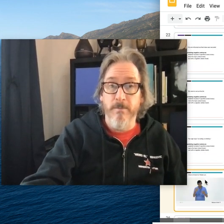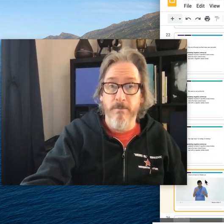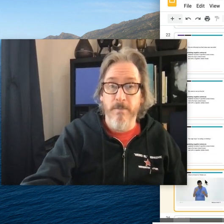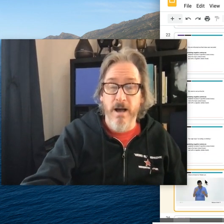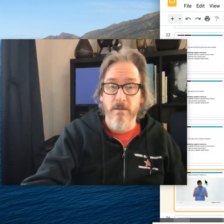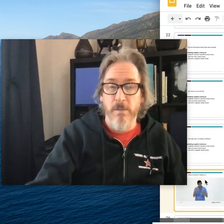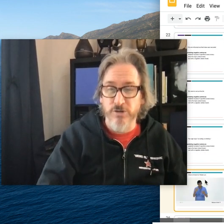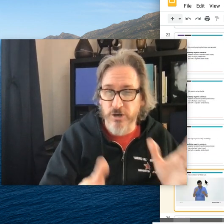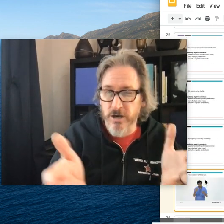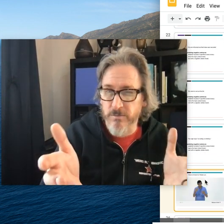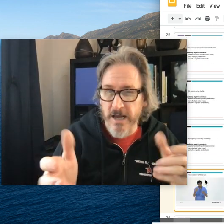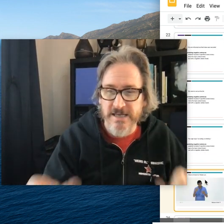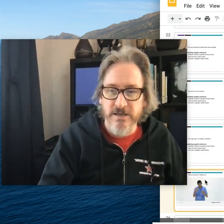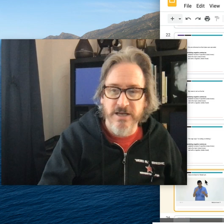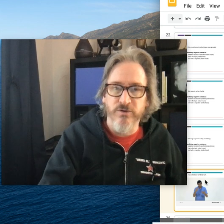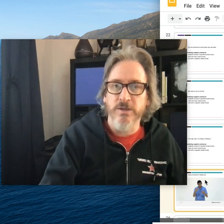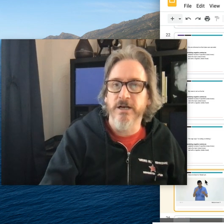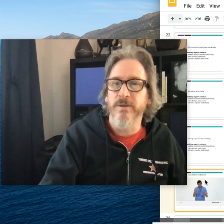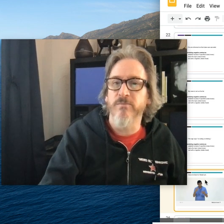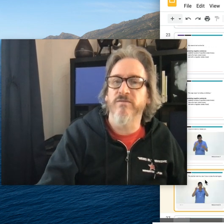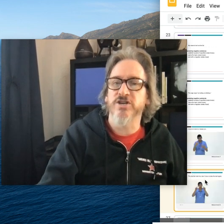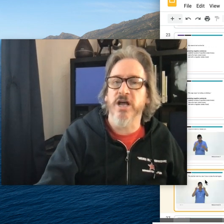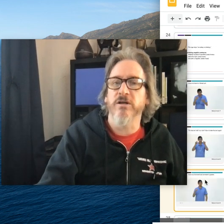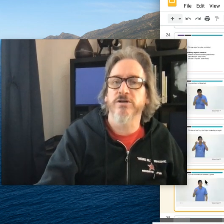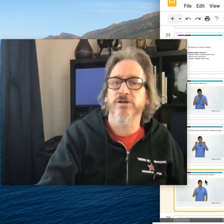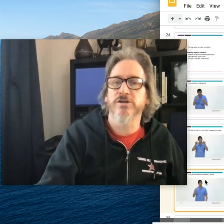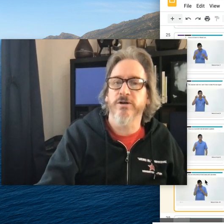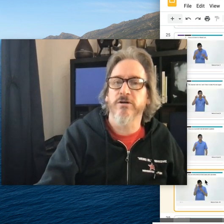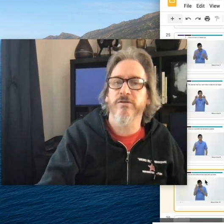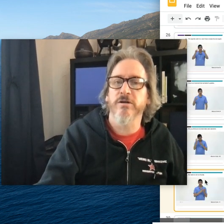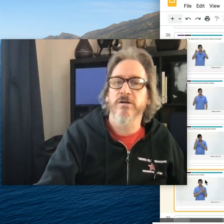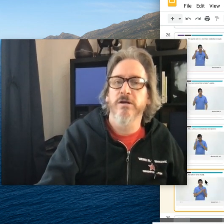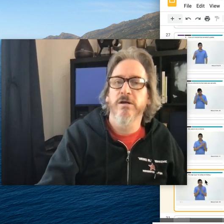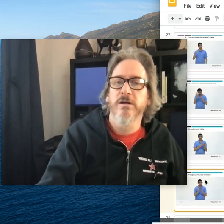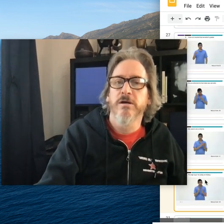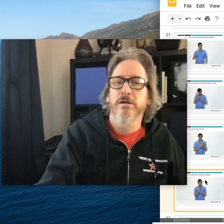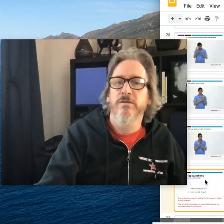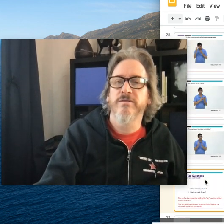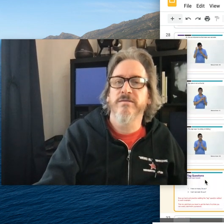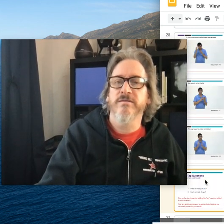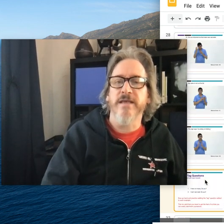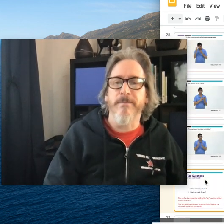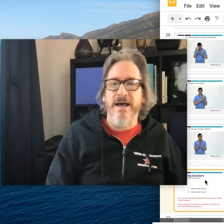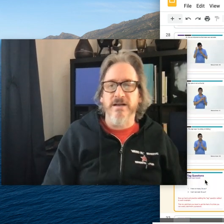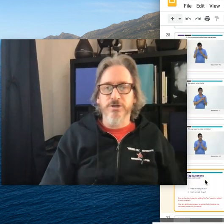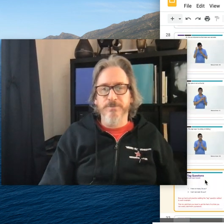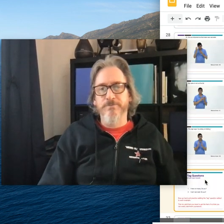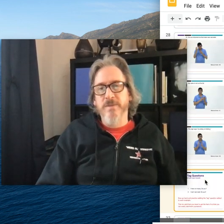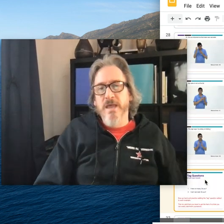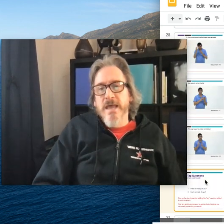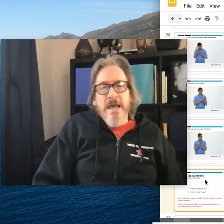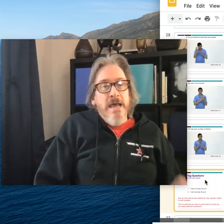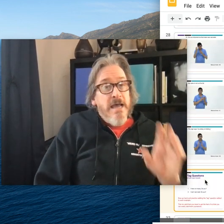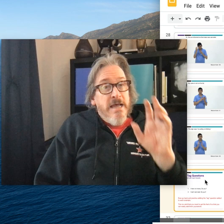I'm just trying to give you a little bit more of a challenge. So there are that